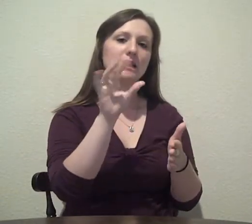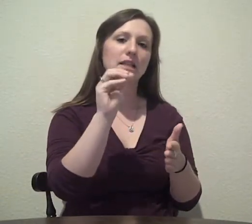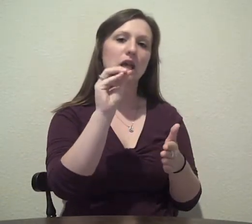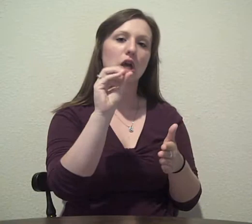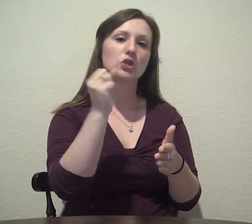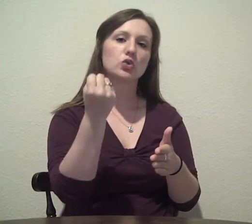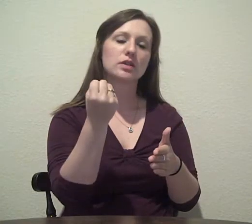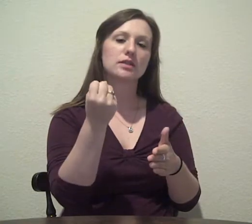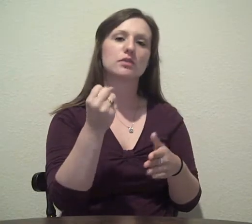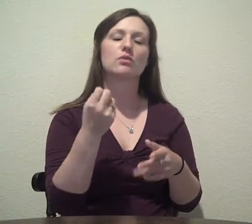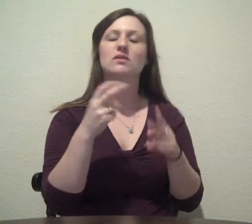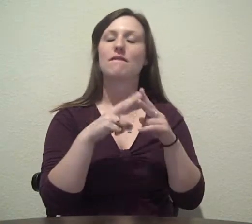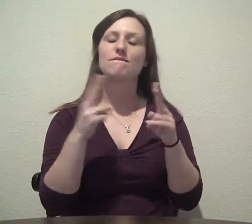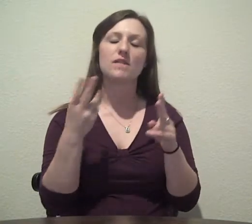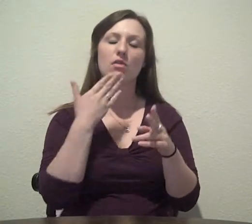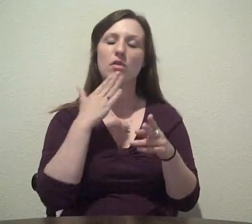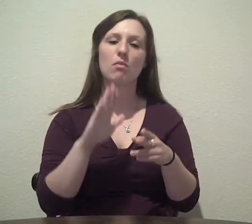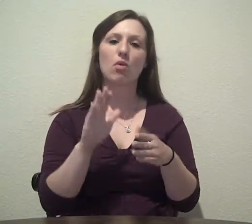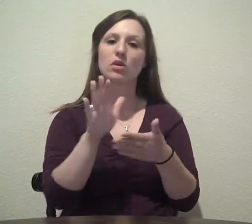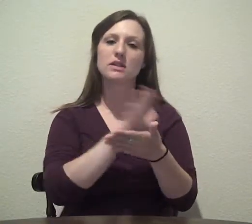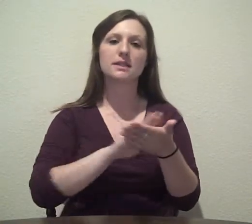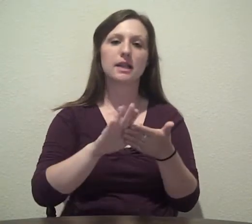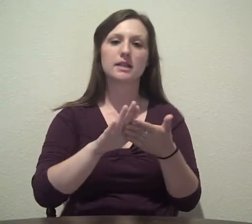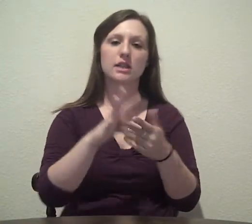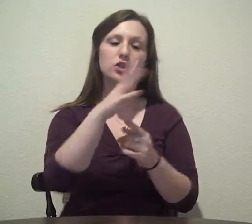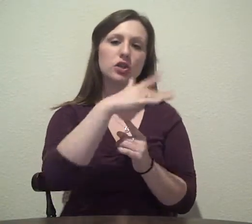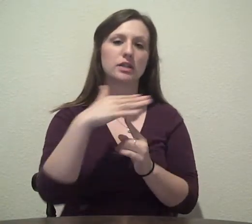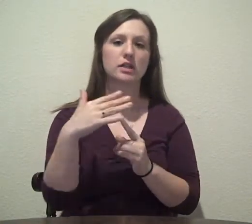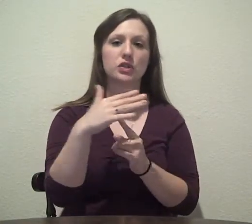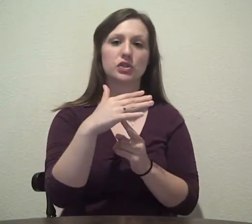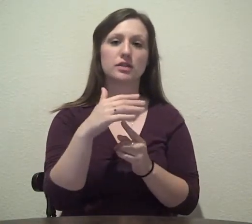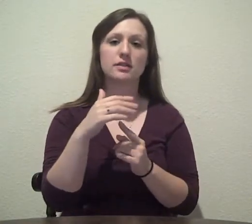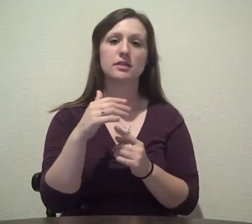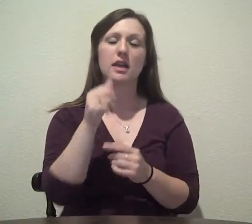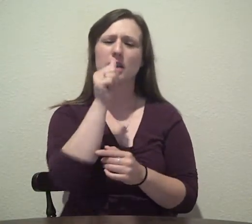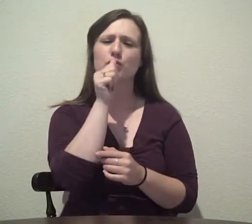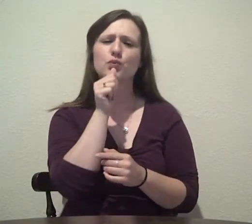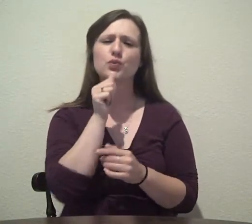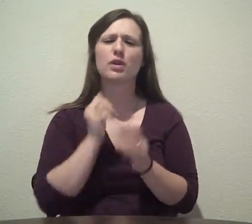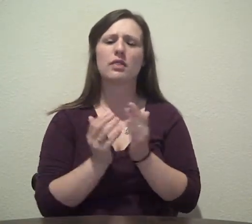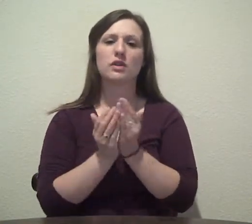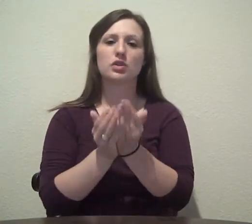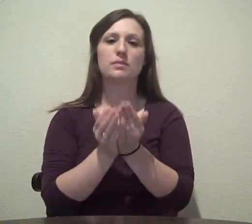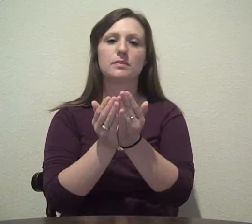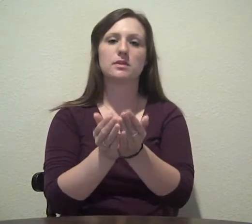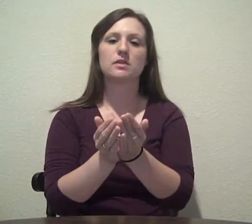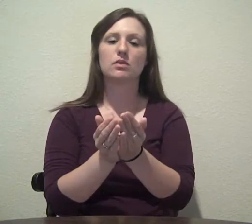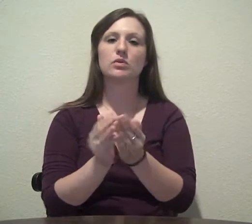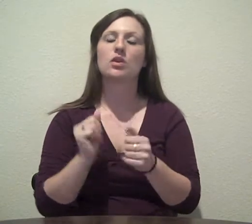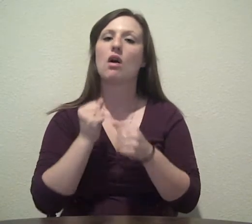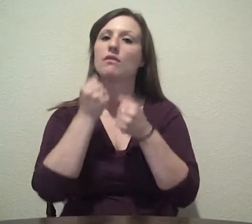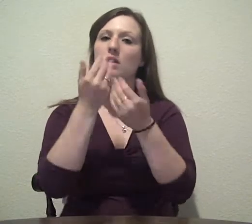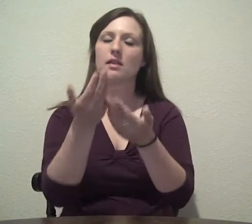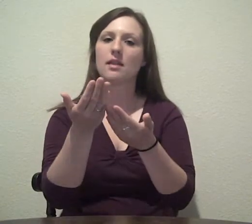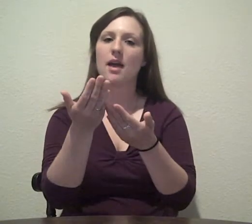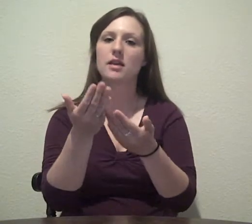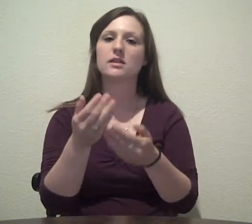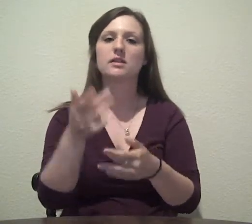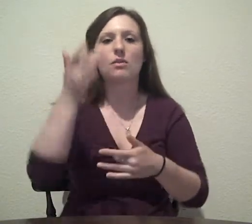was the very poor sanitation conditions endured on the ships, which often led to epidemics and death